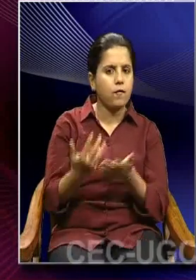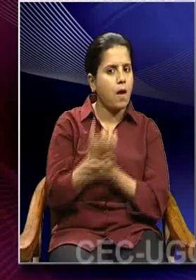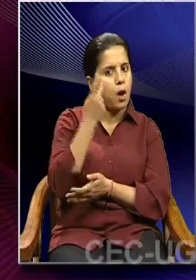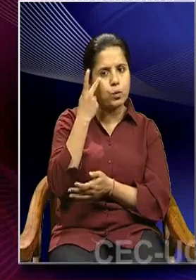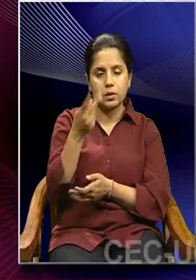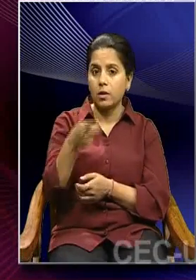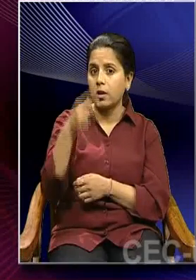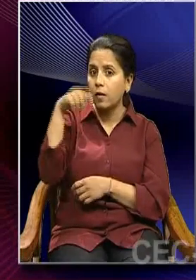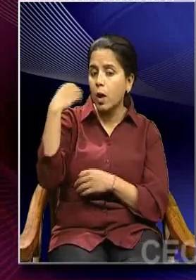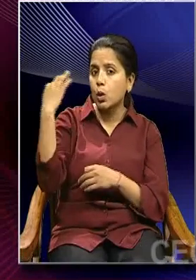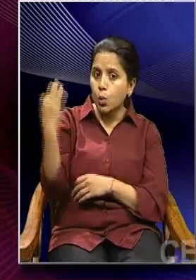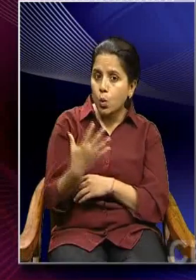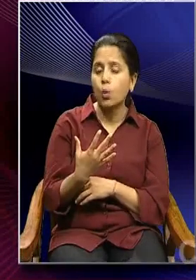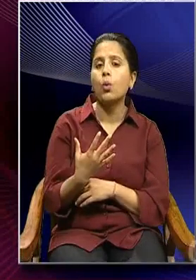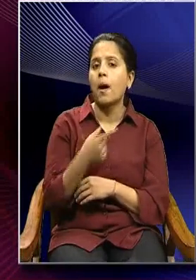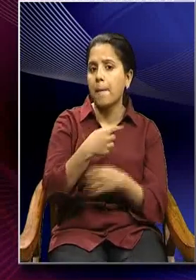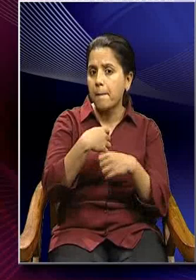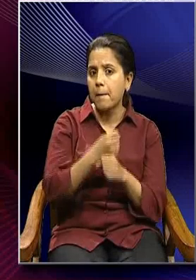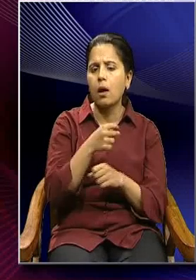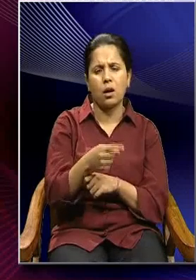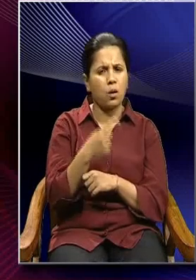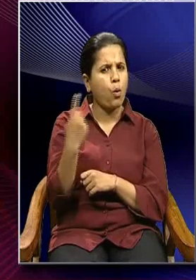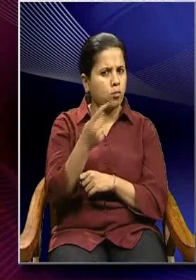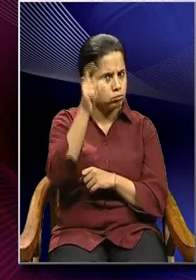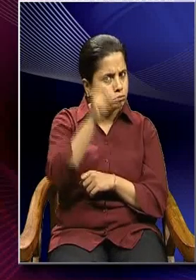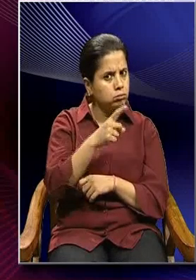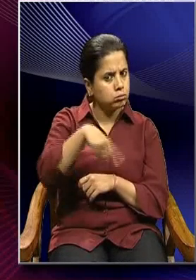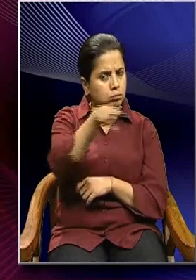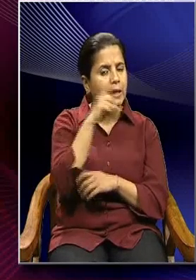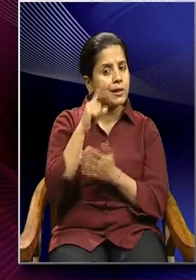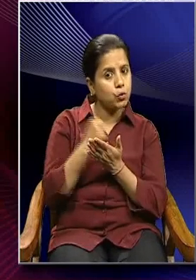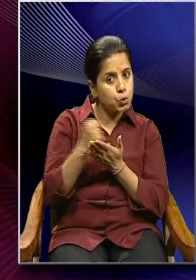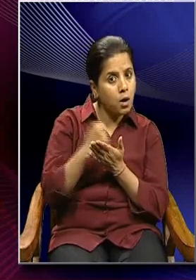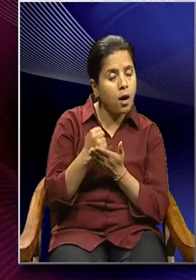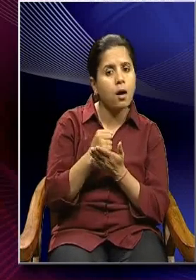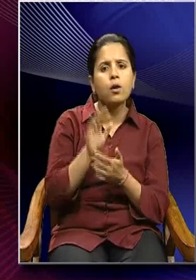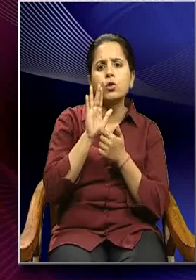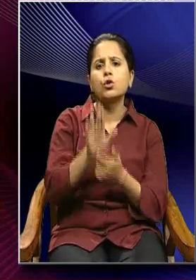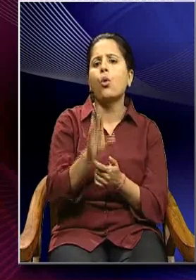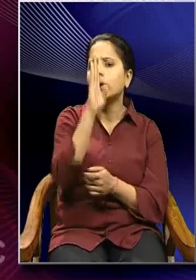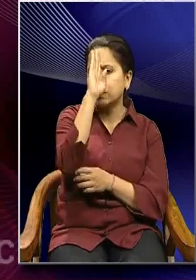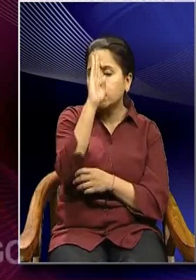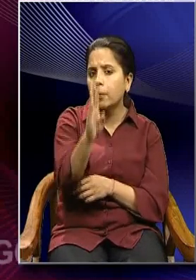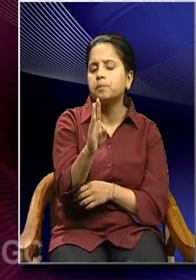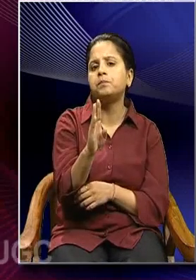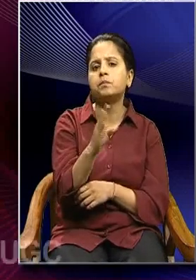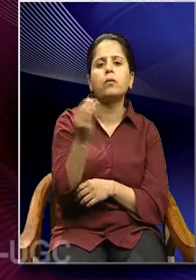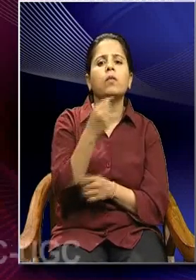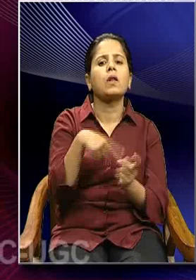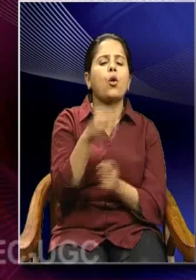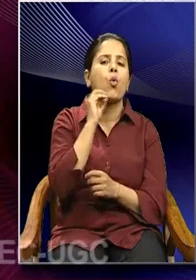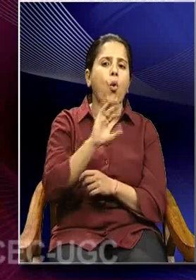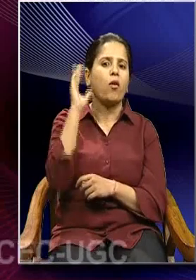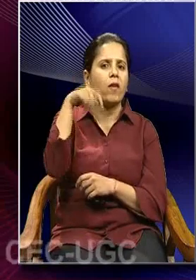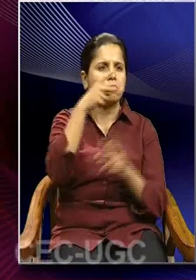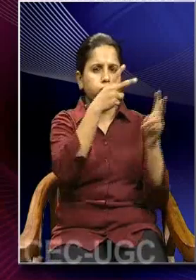new filmmakers, they are not only trying to take directly something from the older